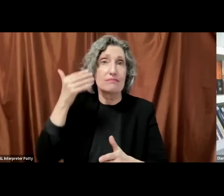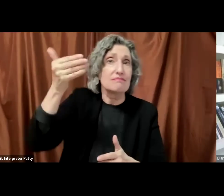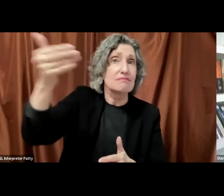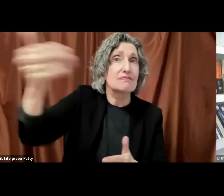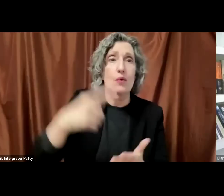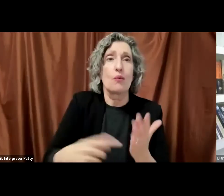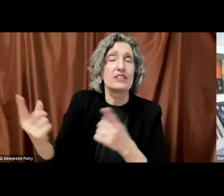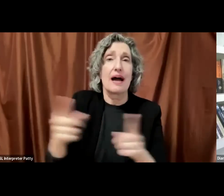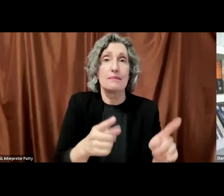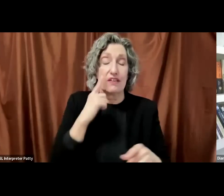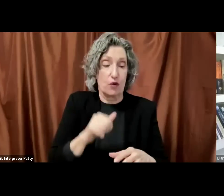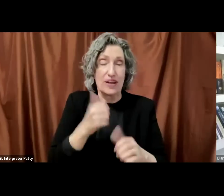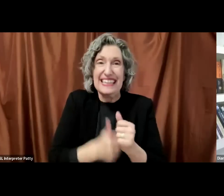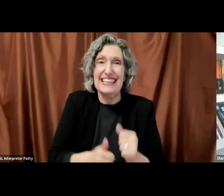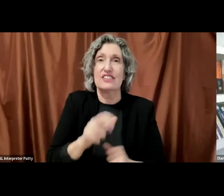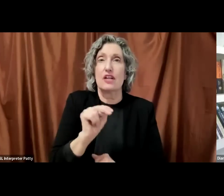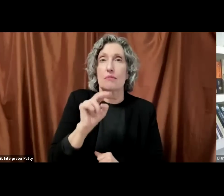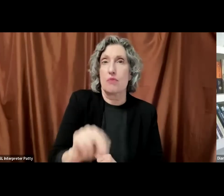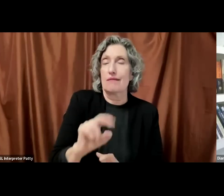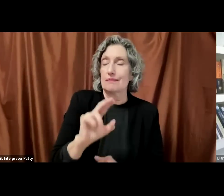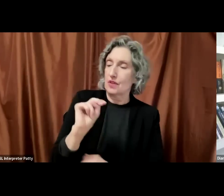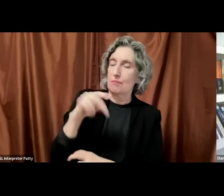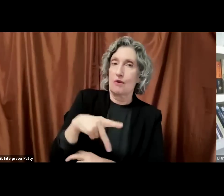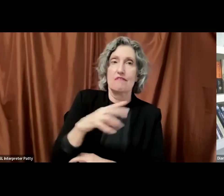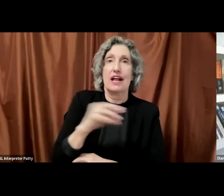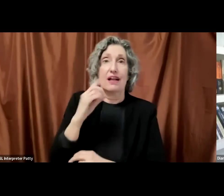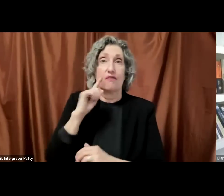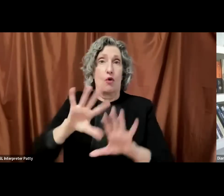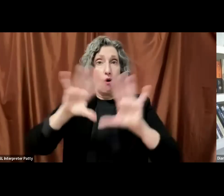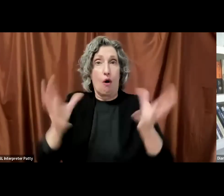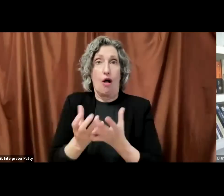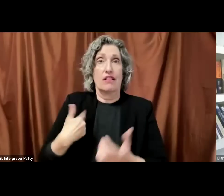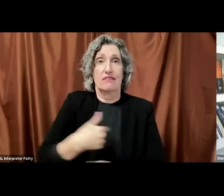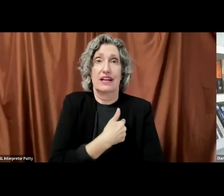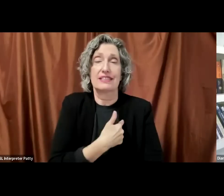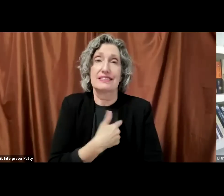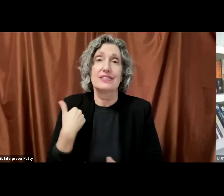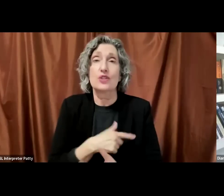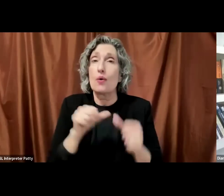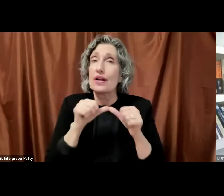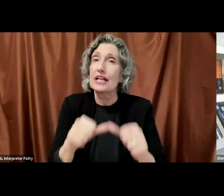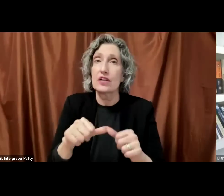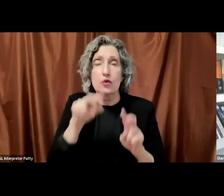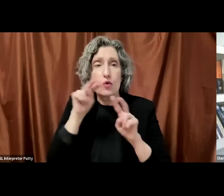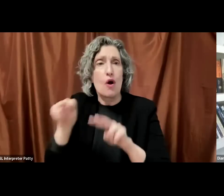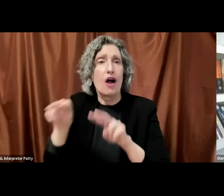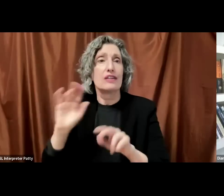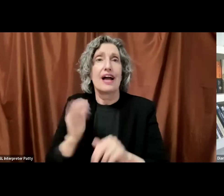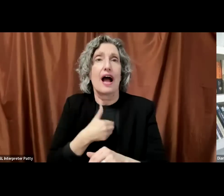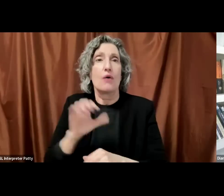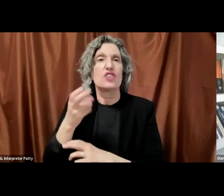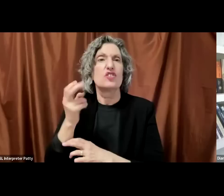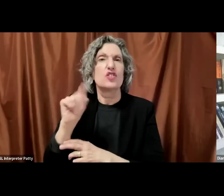and for the sector at large. And we're working on all of the above. So continue to check out our chart